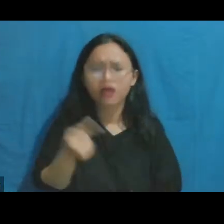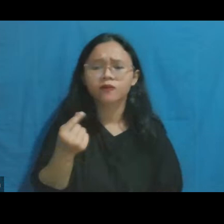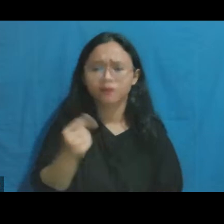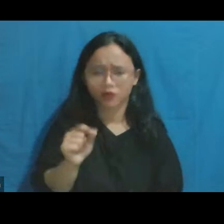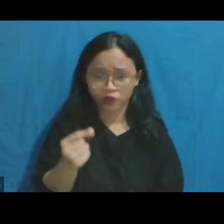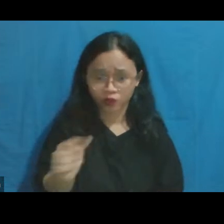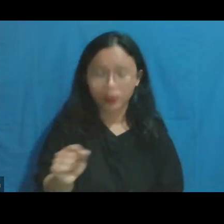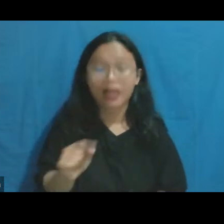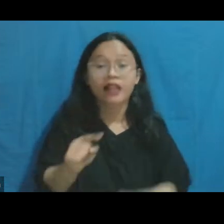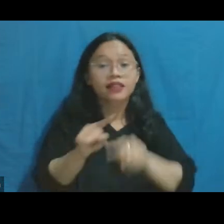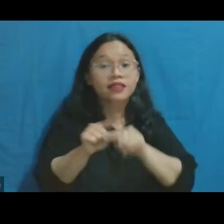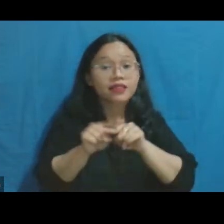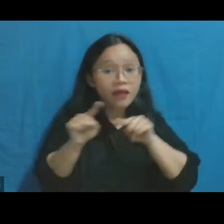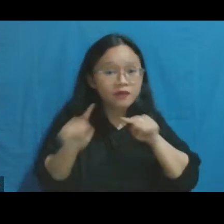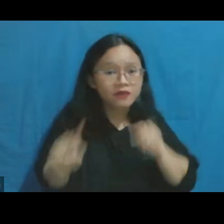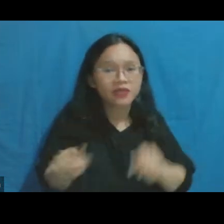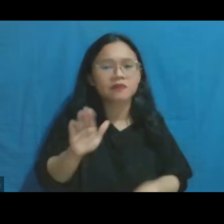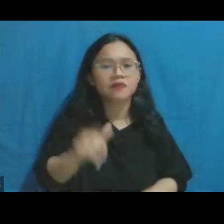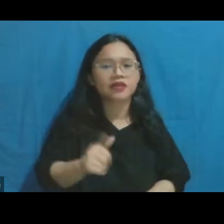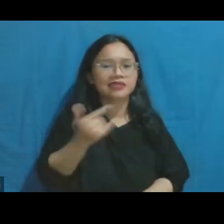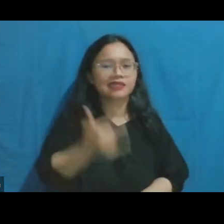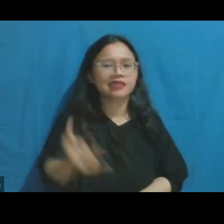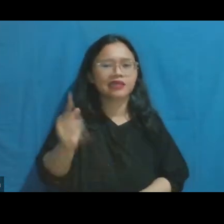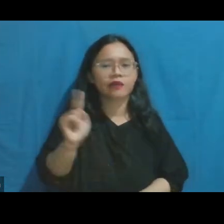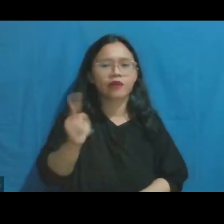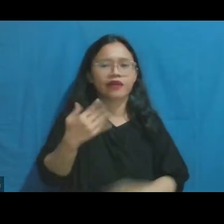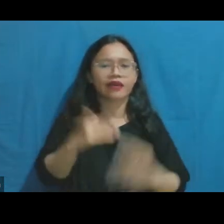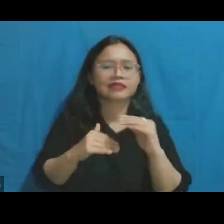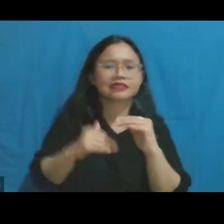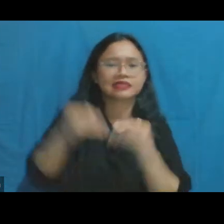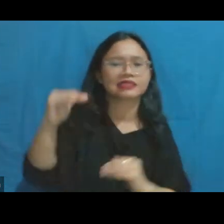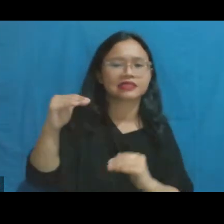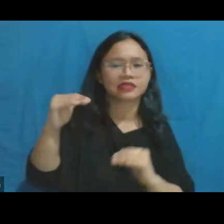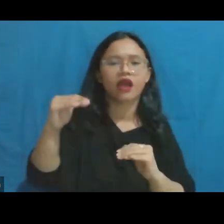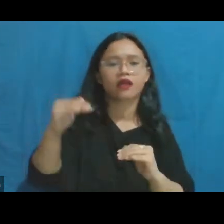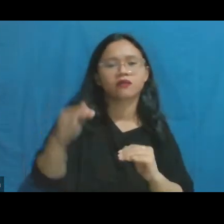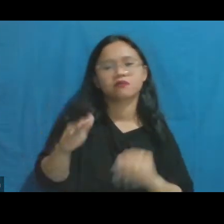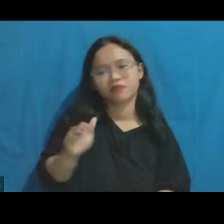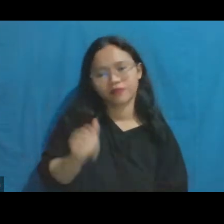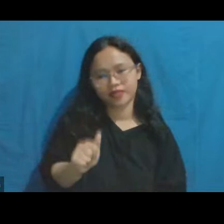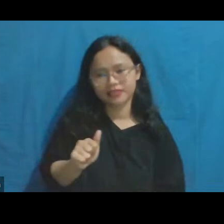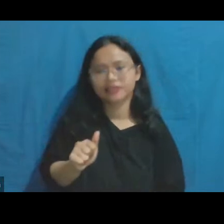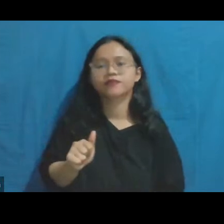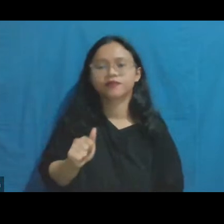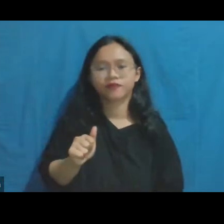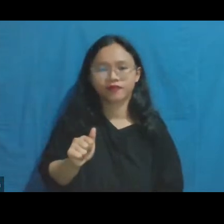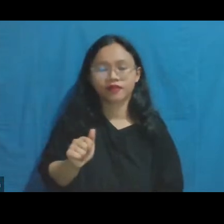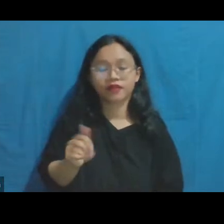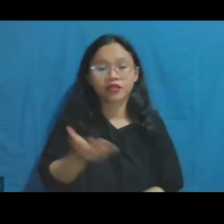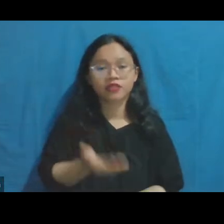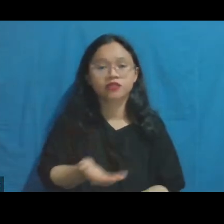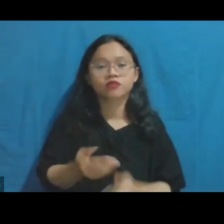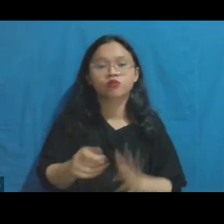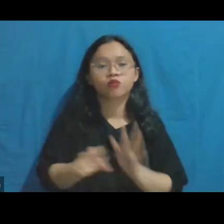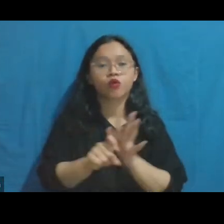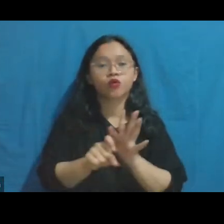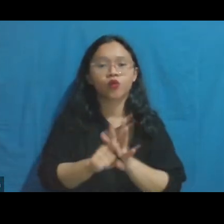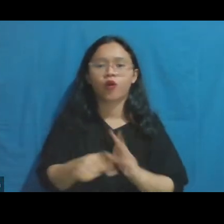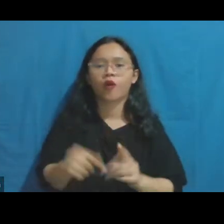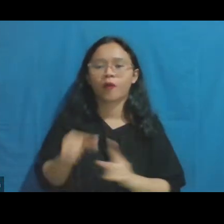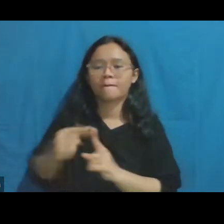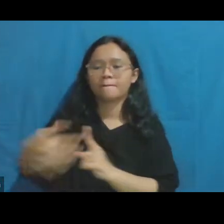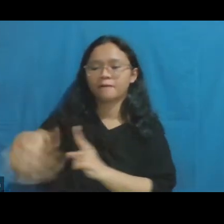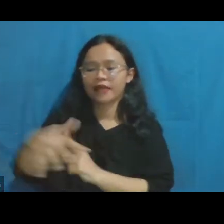of migrants or pendatang, and the second is Human Development Index and everything. That if you compare